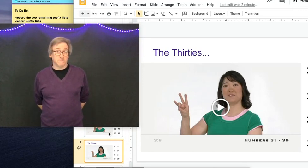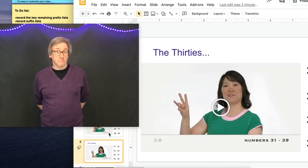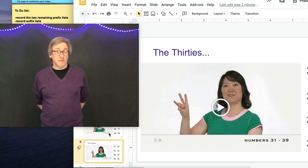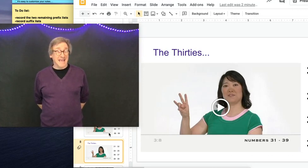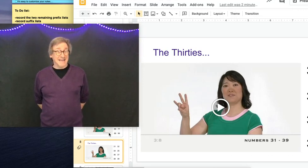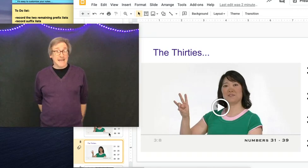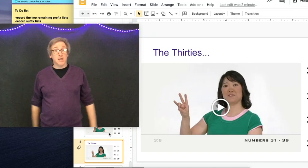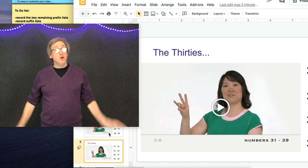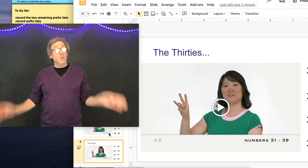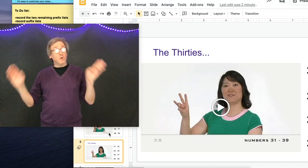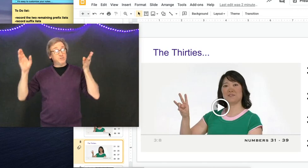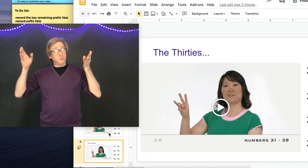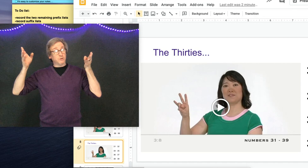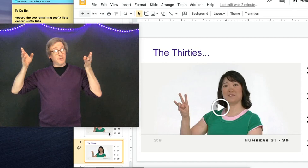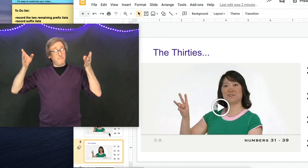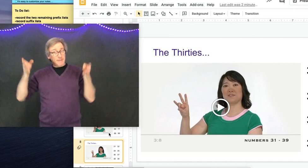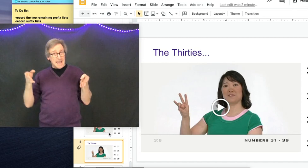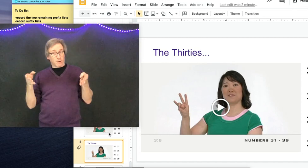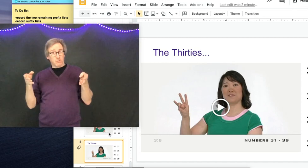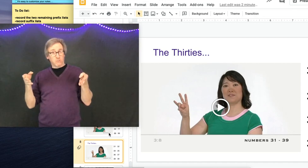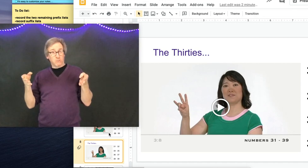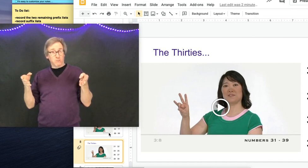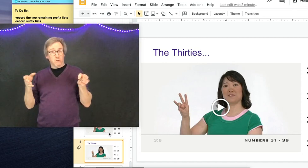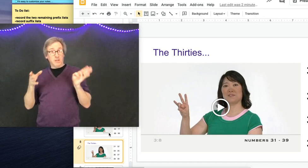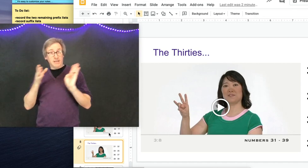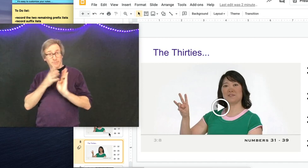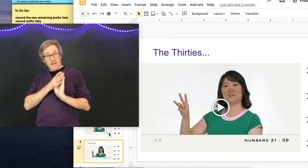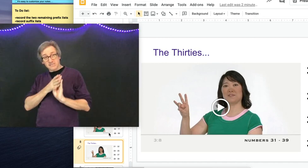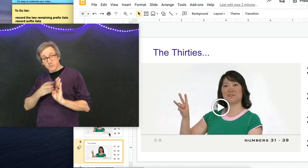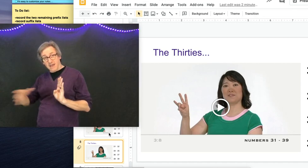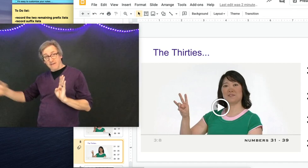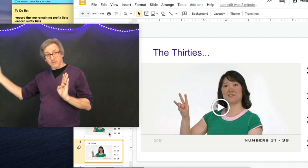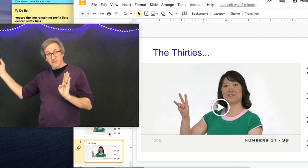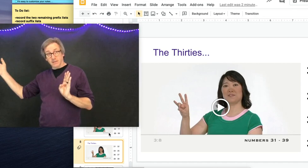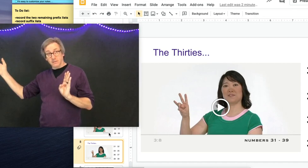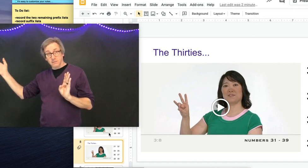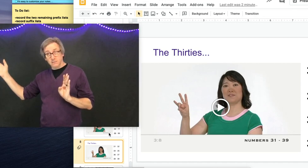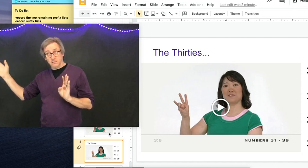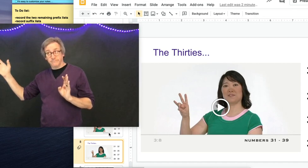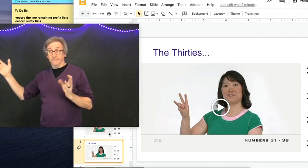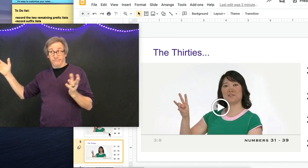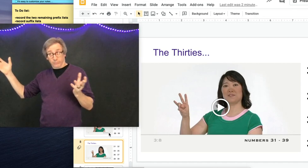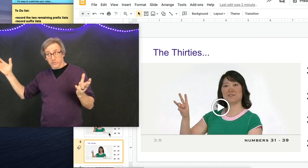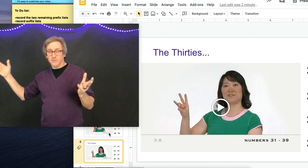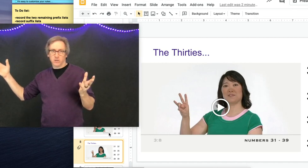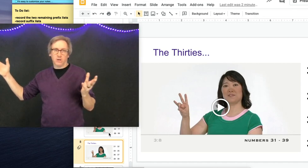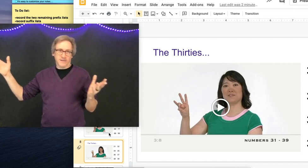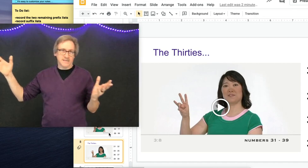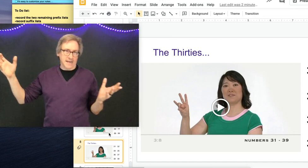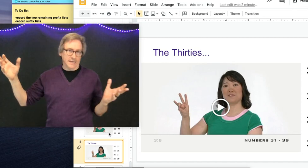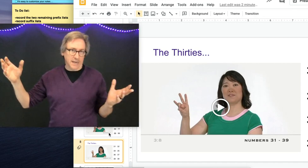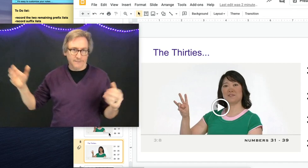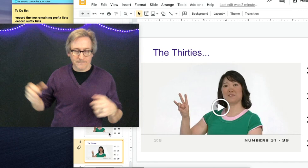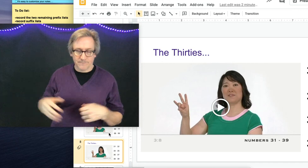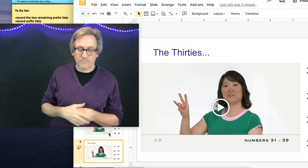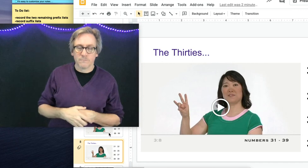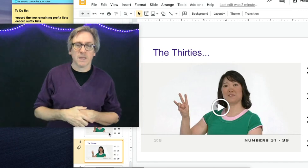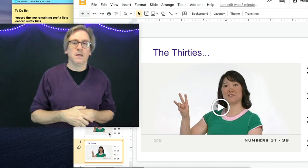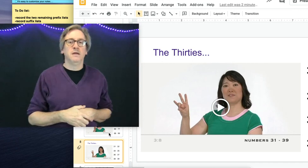39. And again, once you learn the pattern, it applies to everything pretty much all the way to